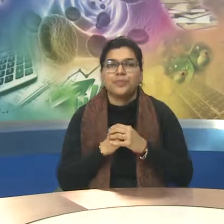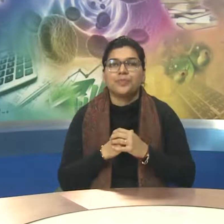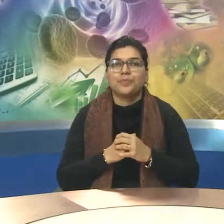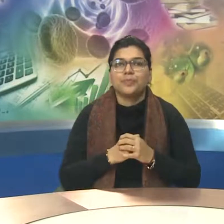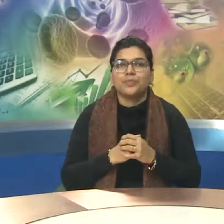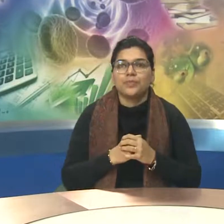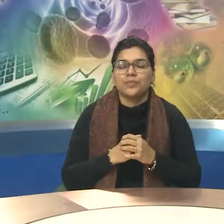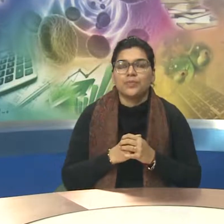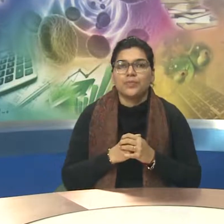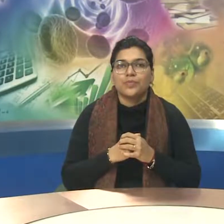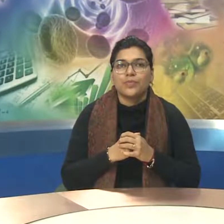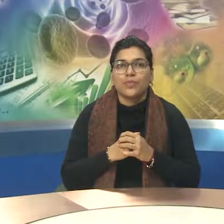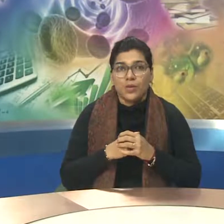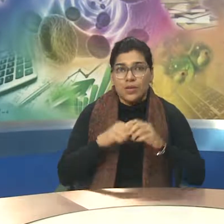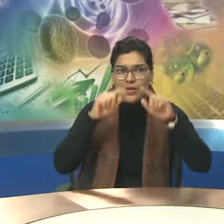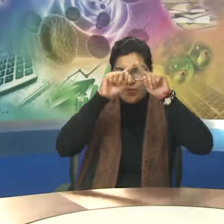As you can see in picture,